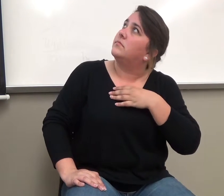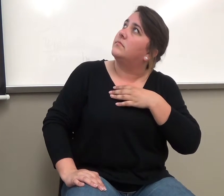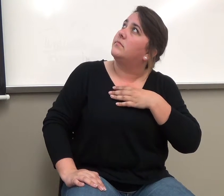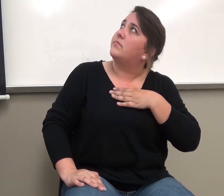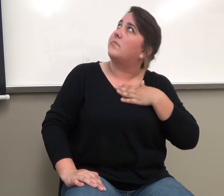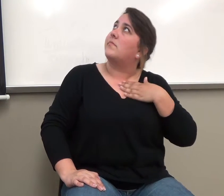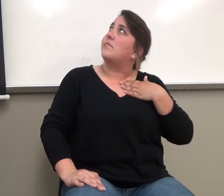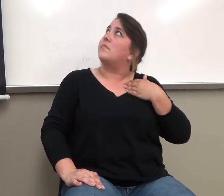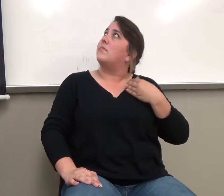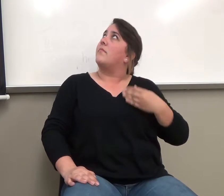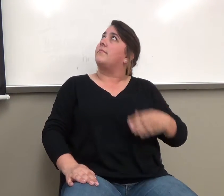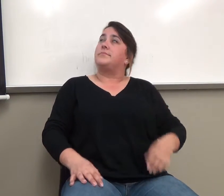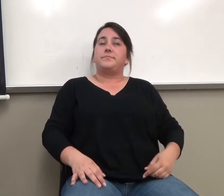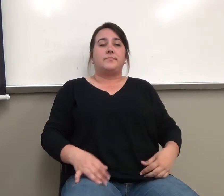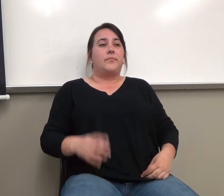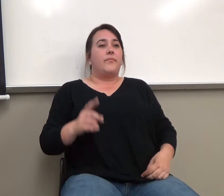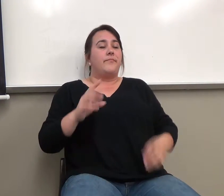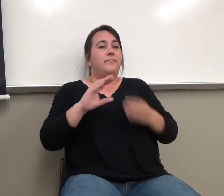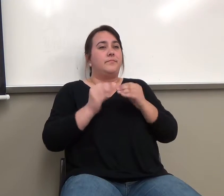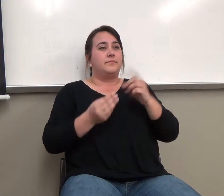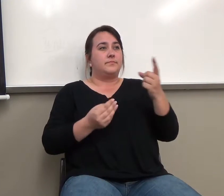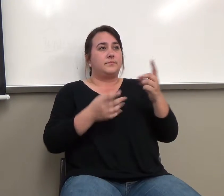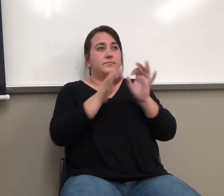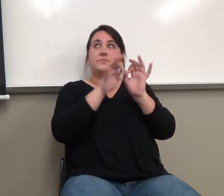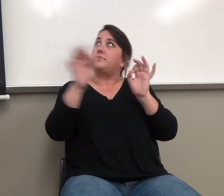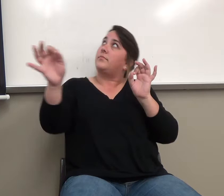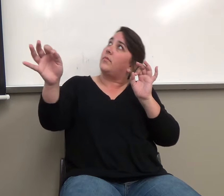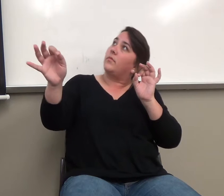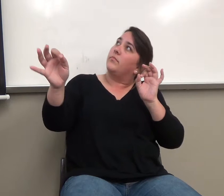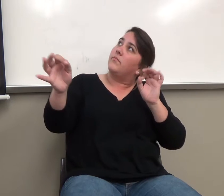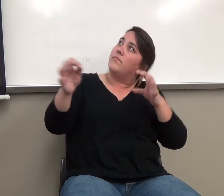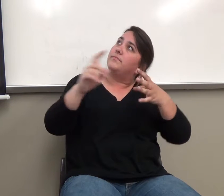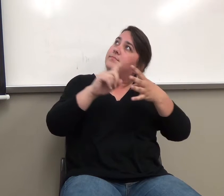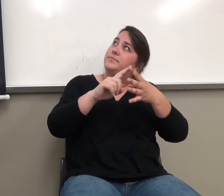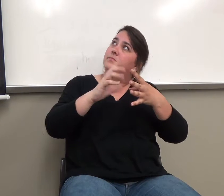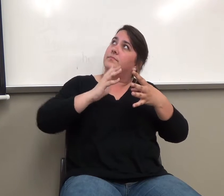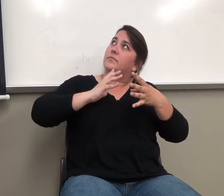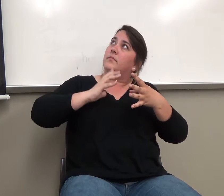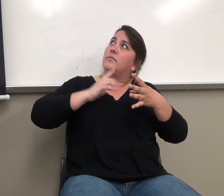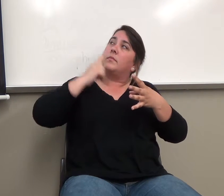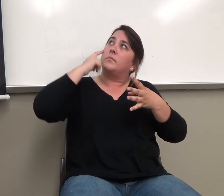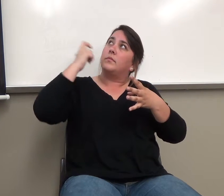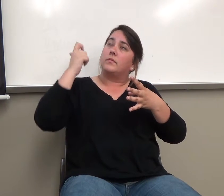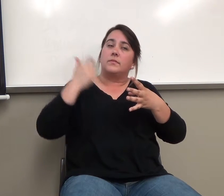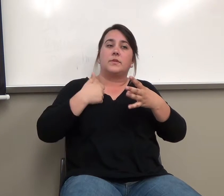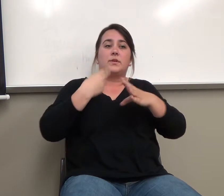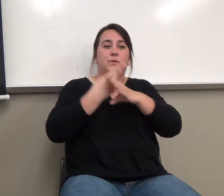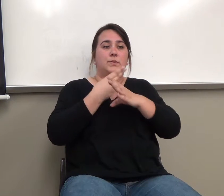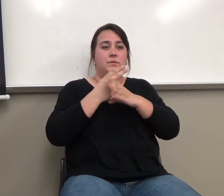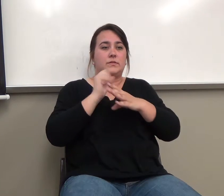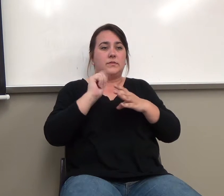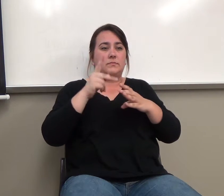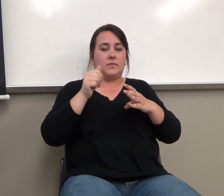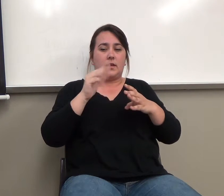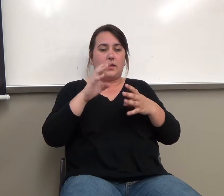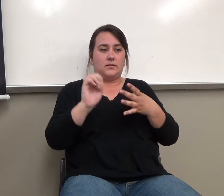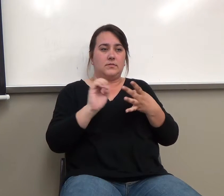examples of how they use limited space. The laboratories are the size of closed closets.